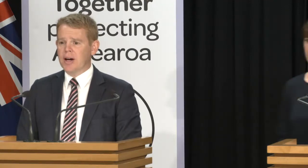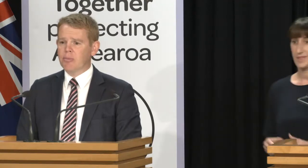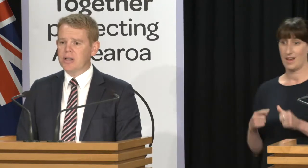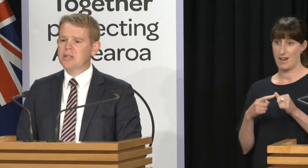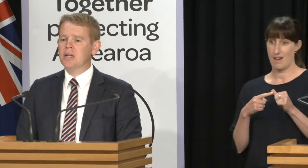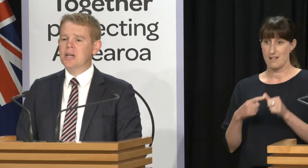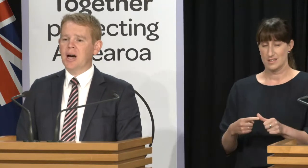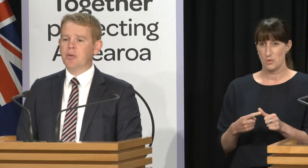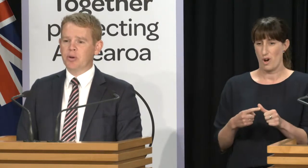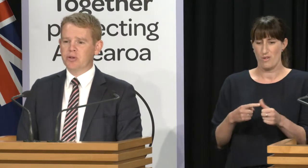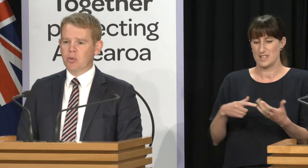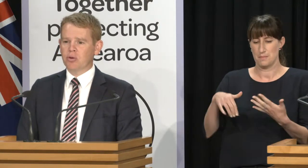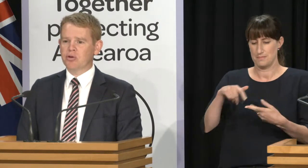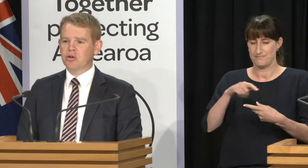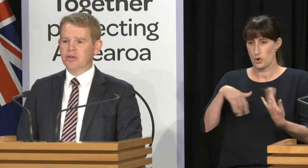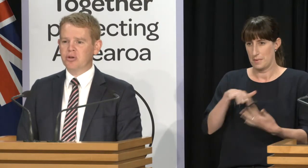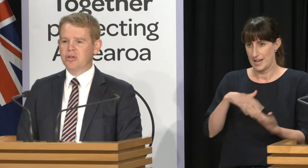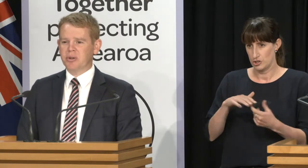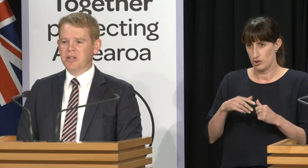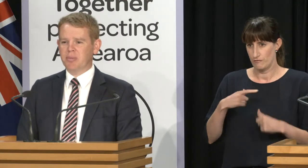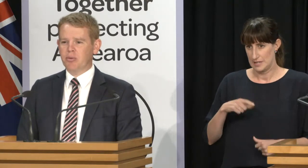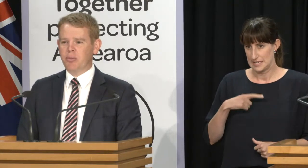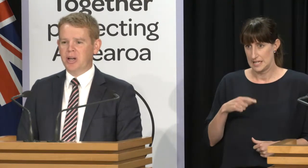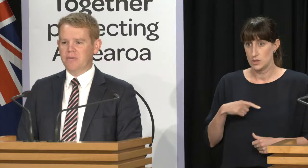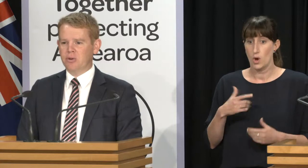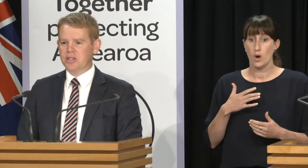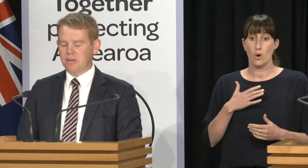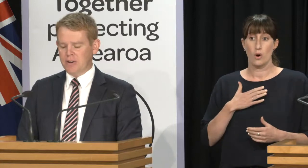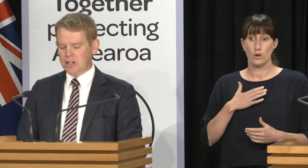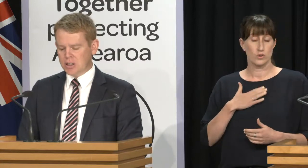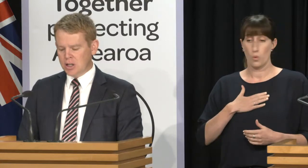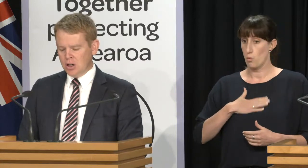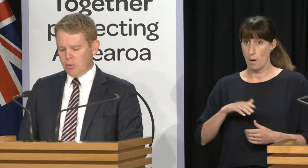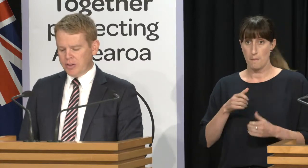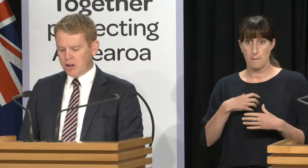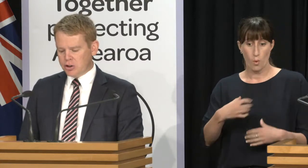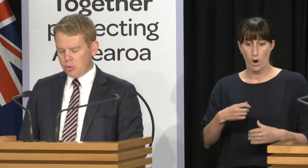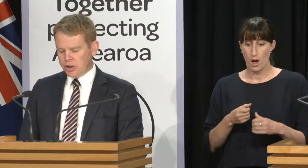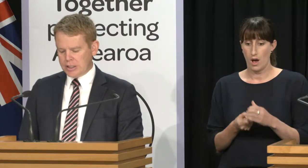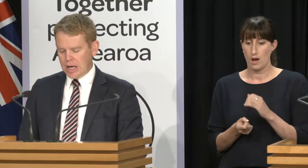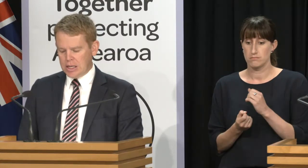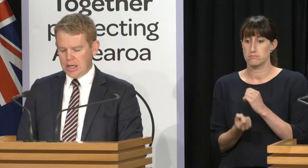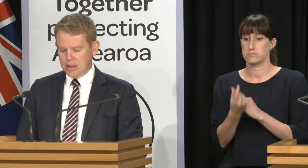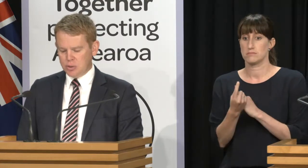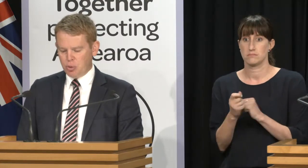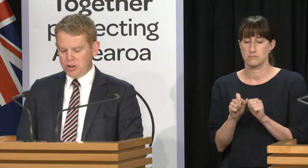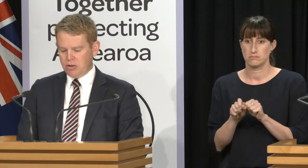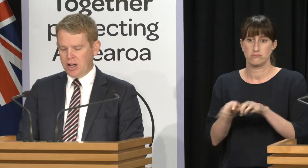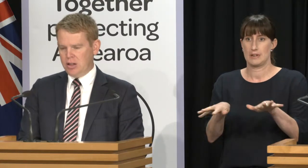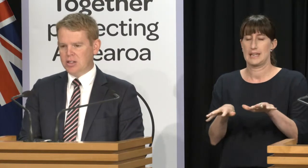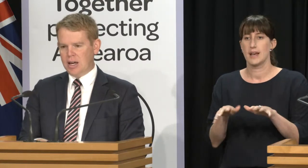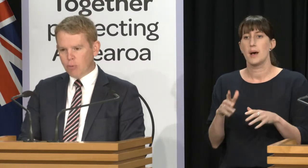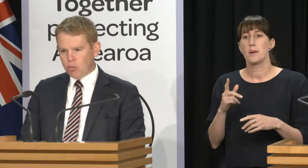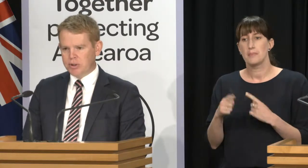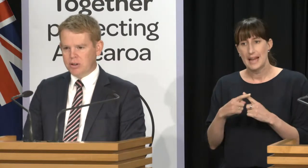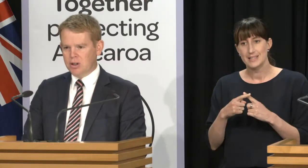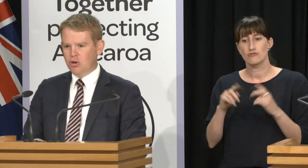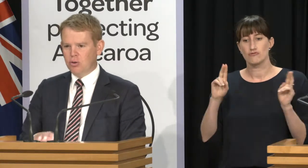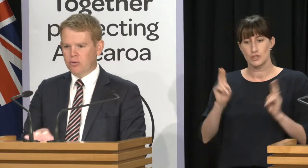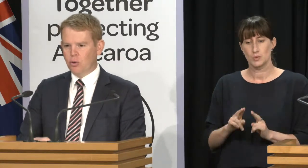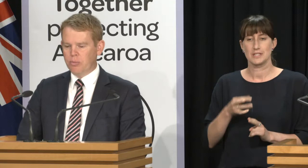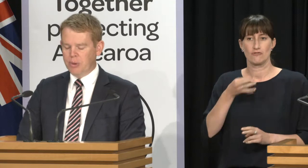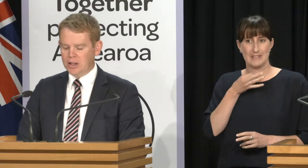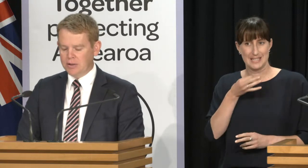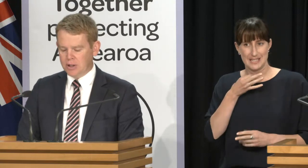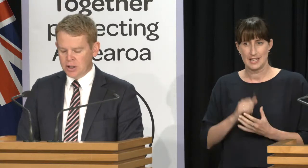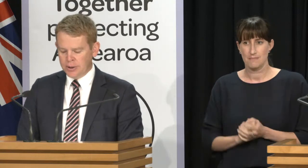risk of outbreaks, but we also want to reduce the risk of people being adversely affected. One thing I do want to say at this point around the table that you